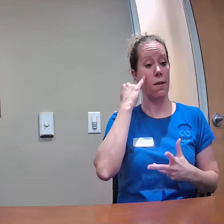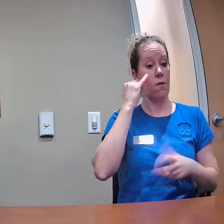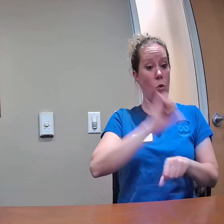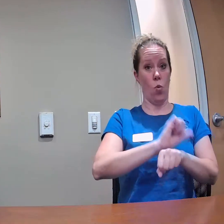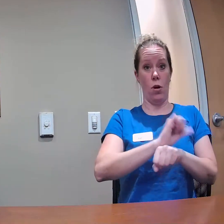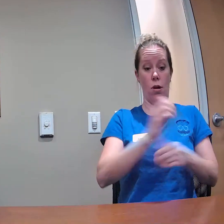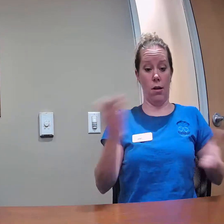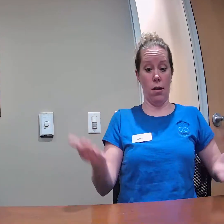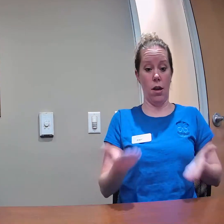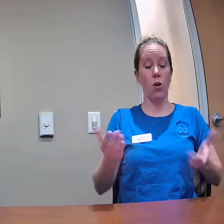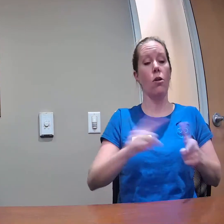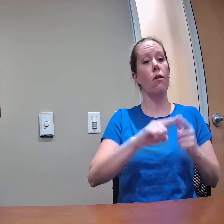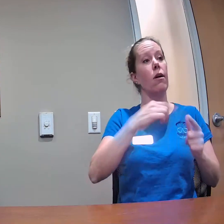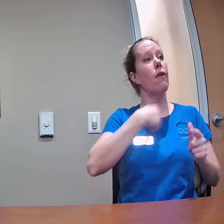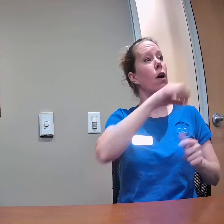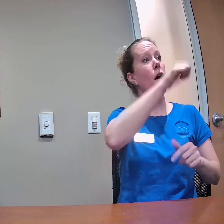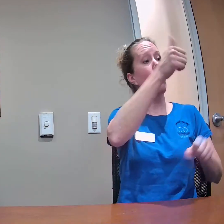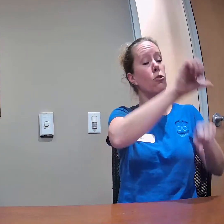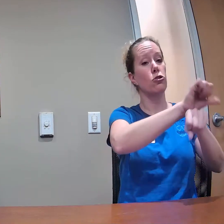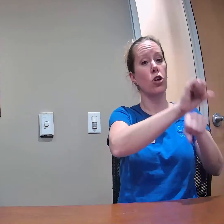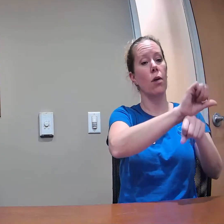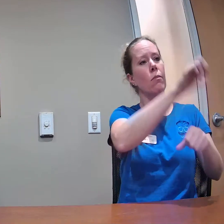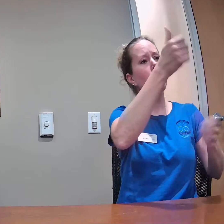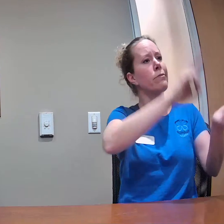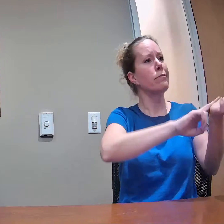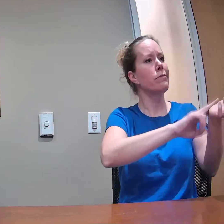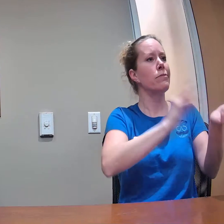healthcare facility. We already know that.